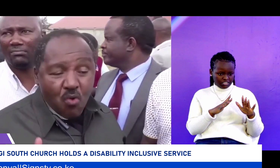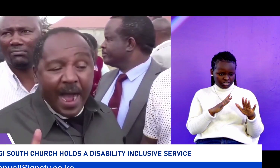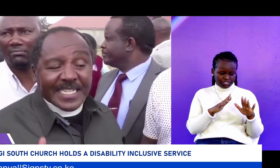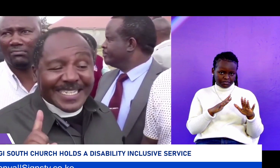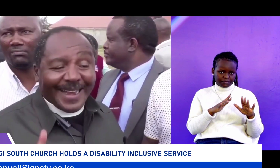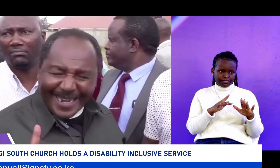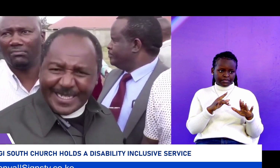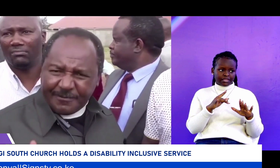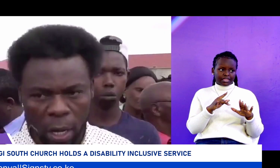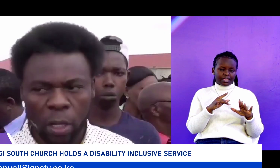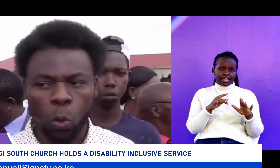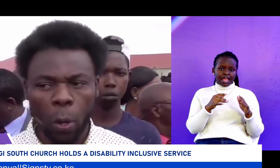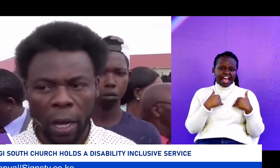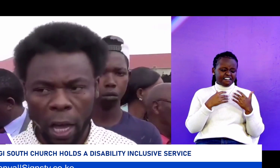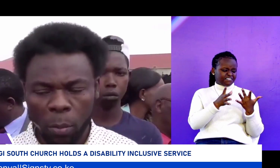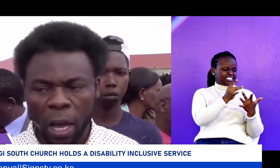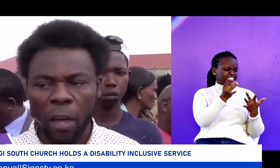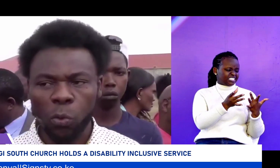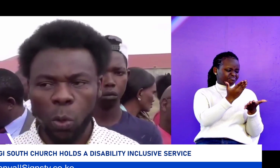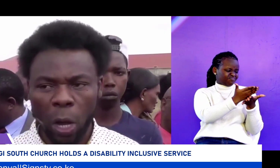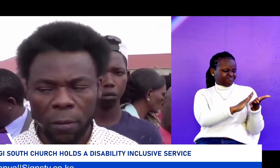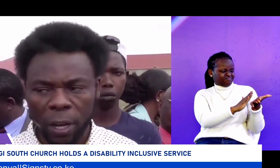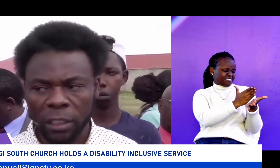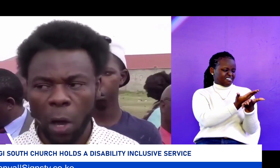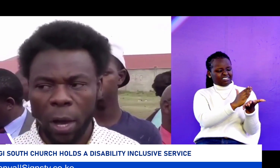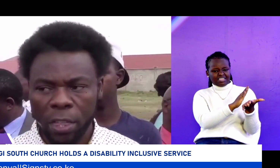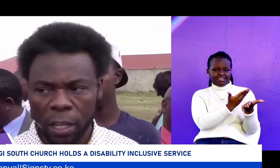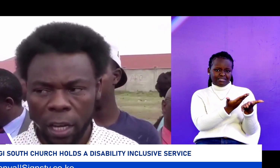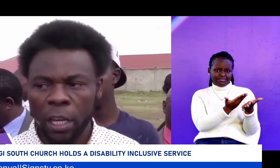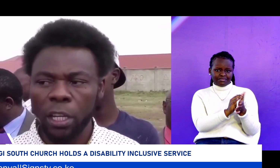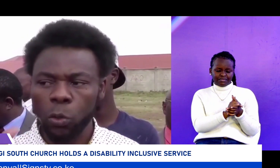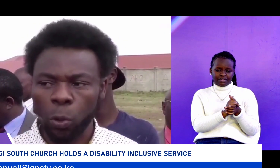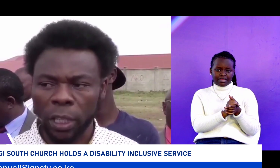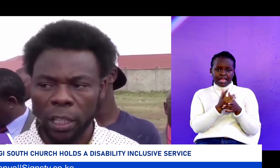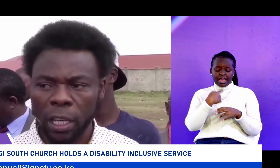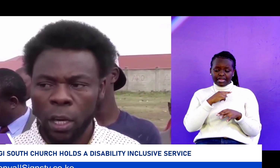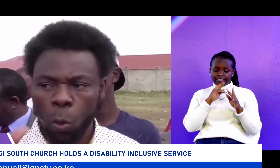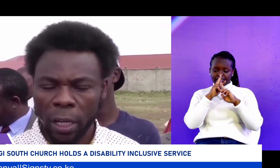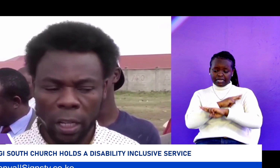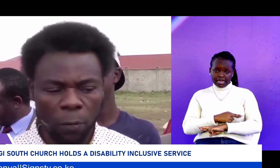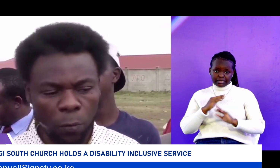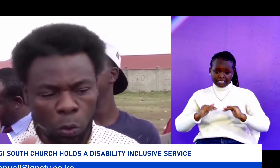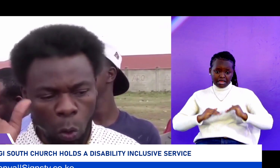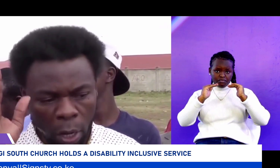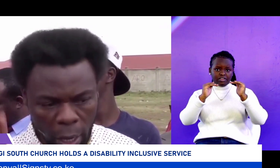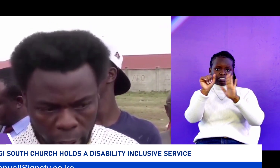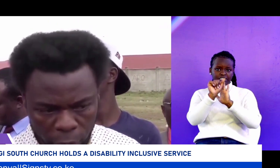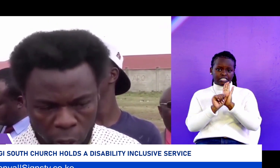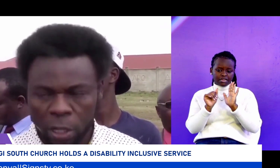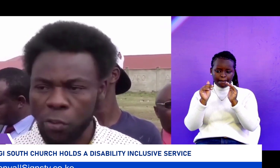ilikuwa selective. Tukue calm as we advance our agenda ili to protect 152 acres. There is no